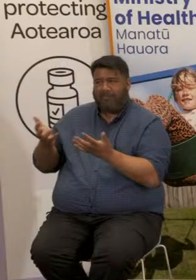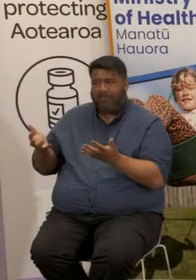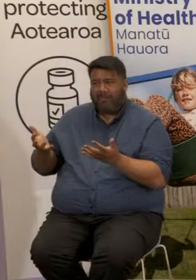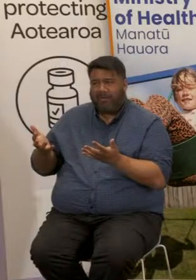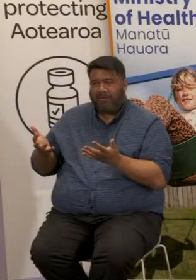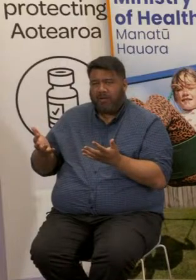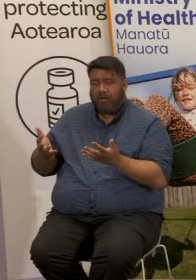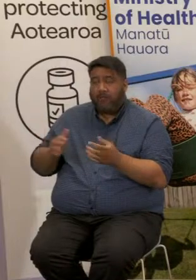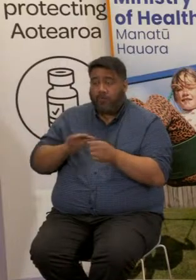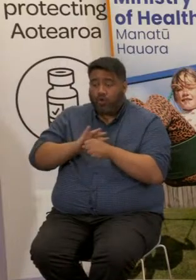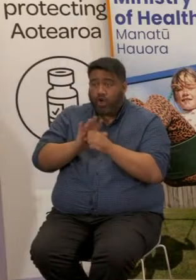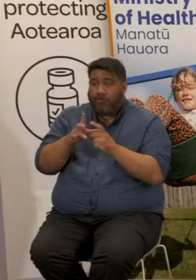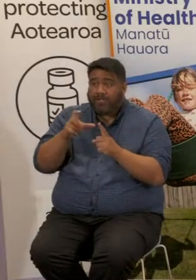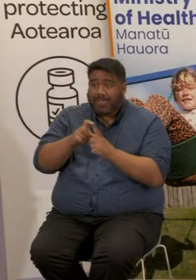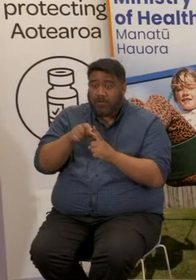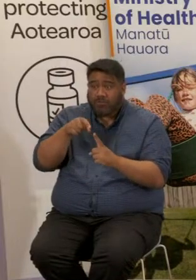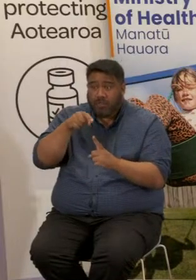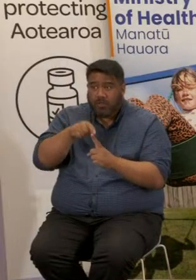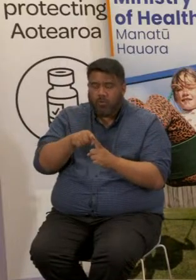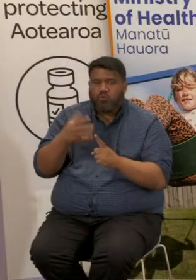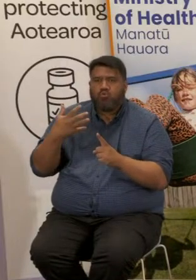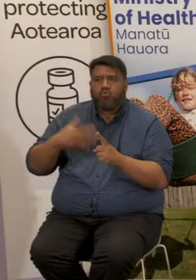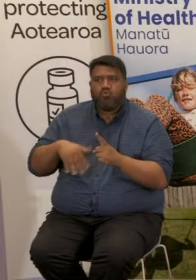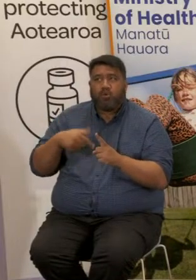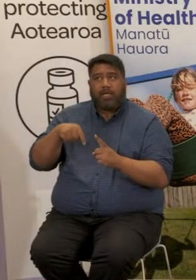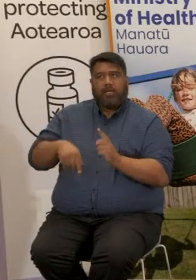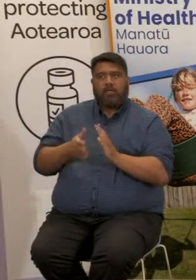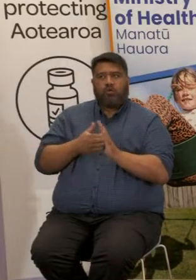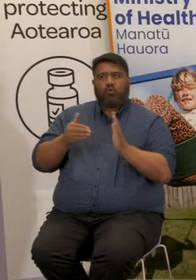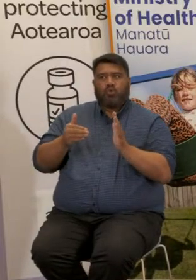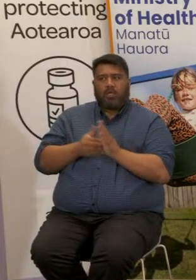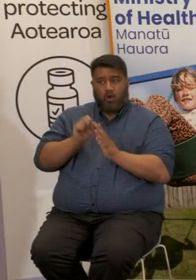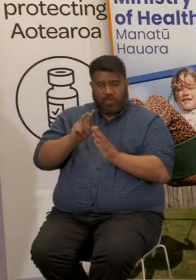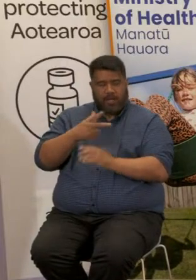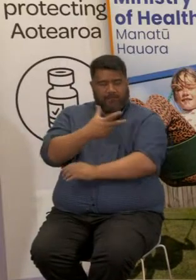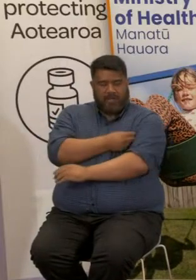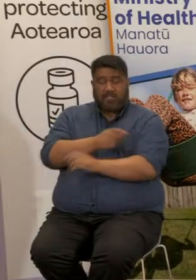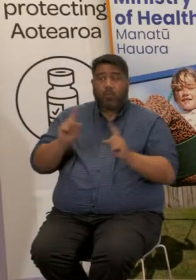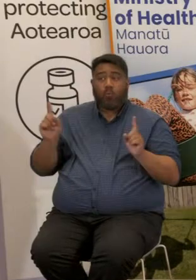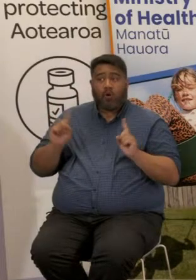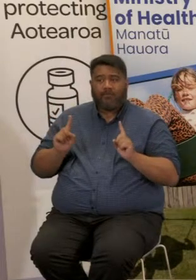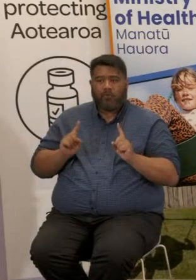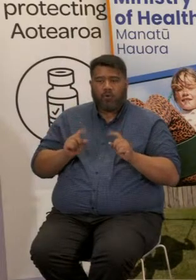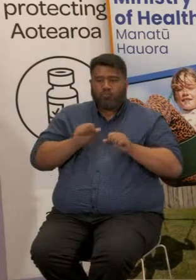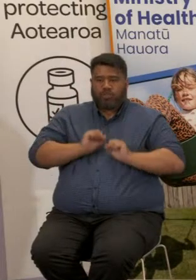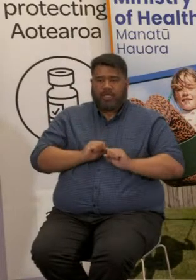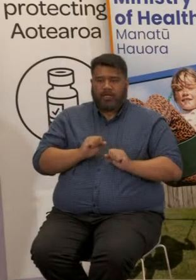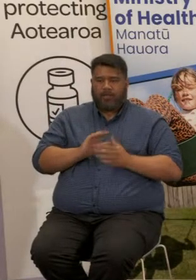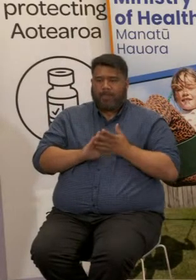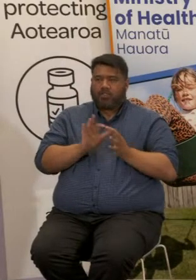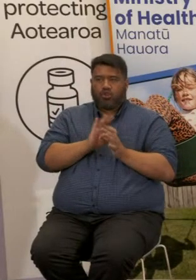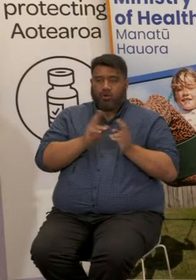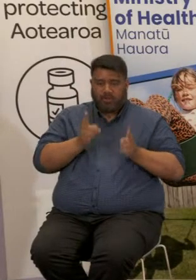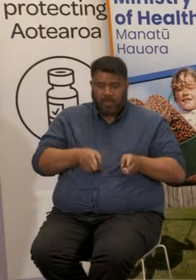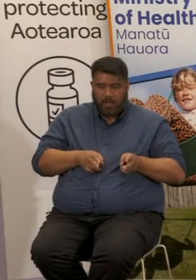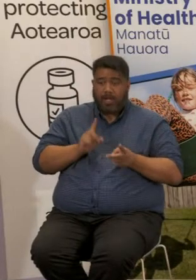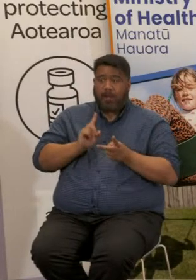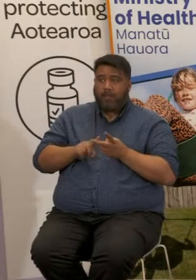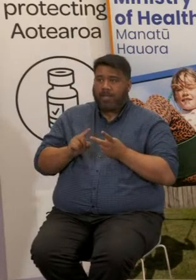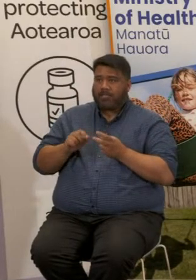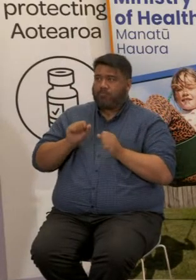that's hugely significant. So what I'm saying is we're vaccinating to protect ourselves from dying, but we're also vaccinating to protect our community from